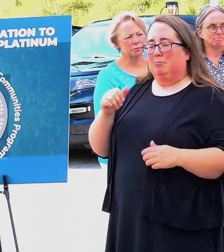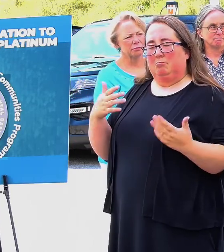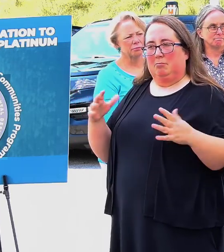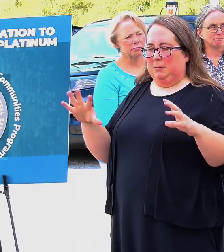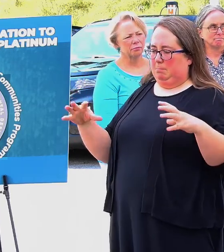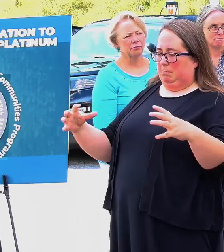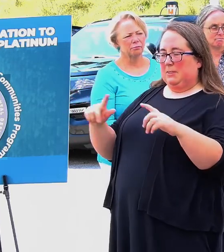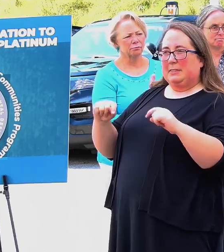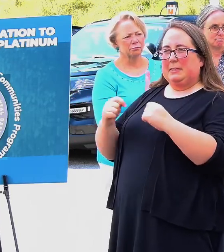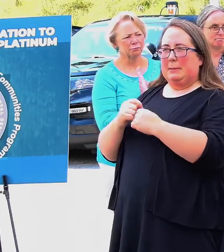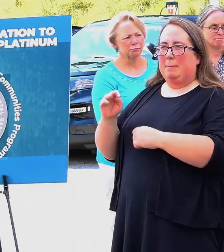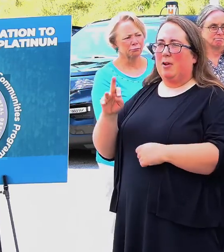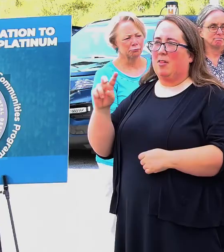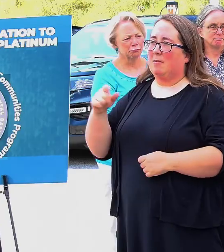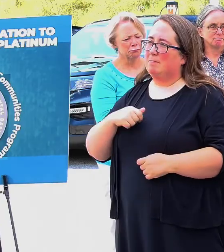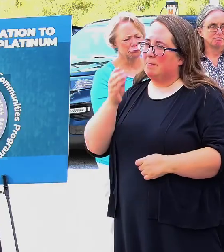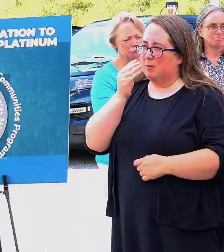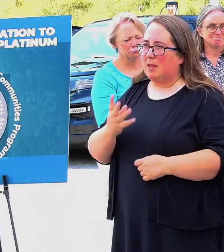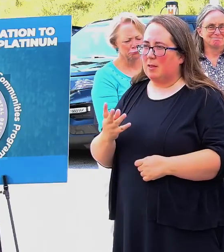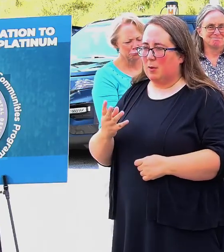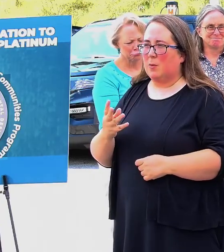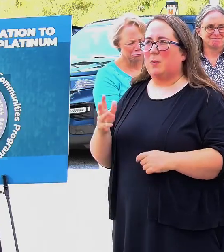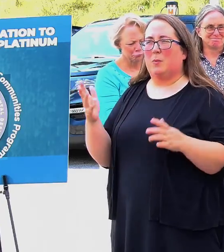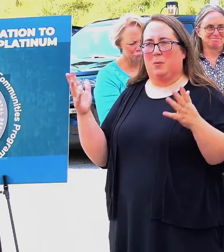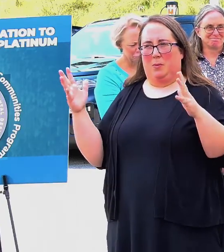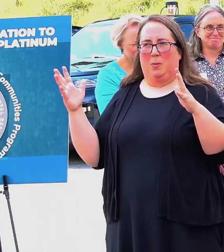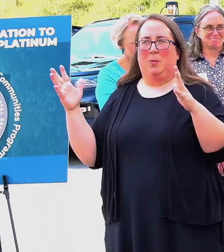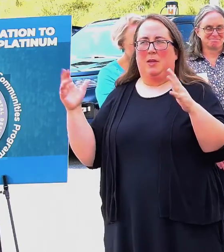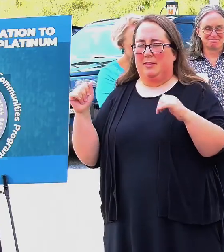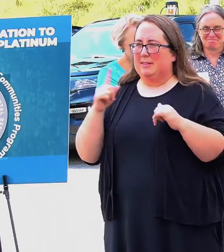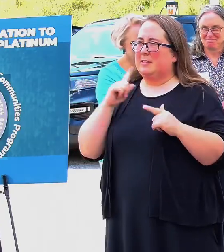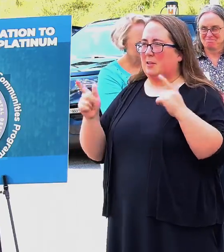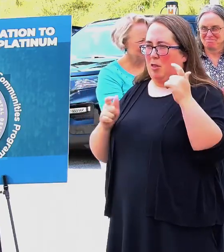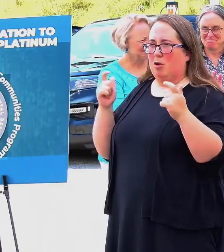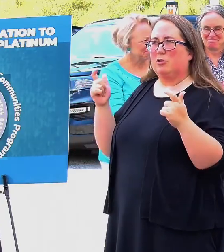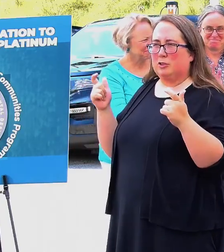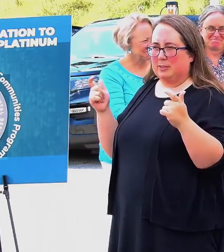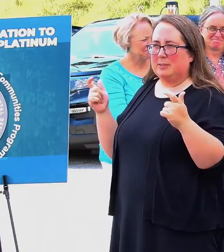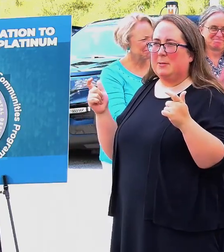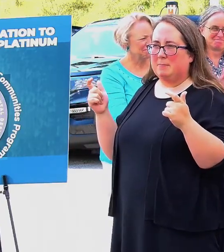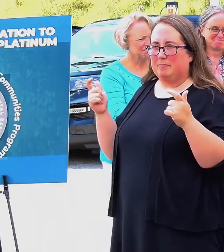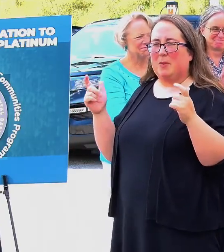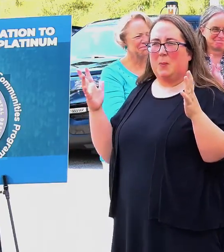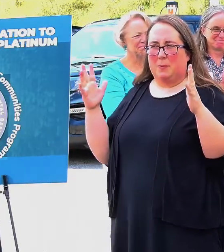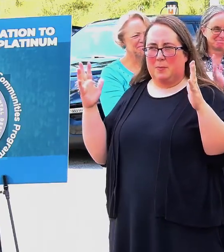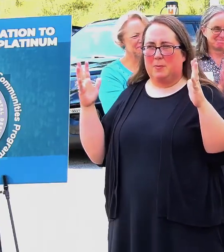Team Maryland. And I'll tell you, this is the largest,